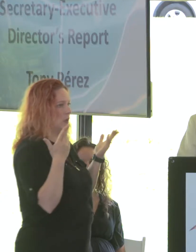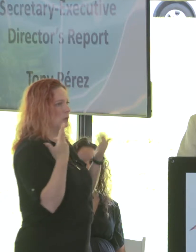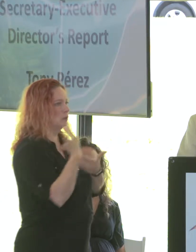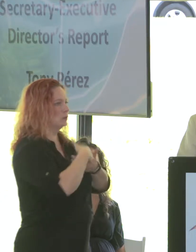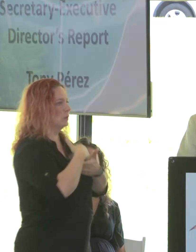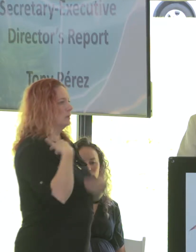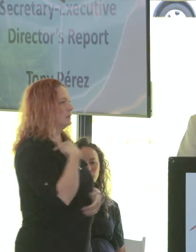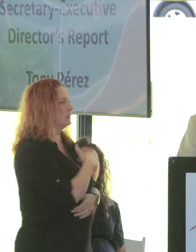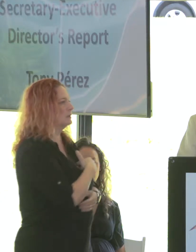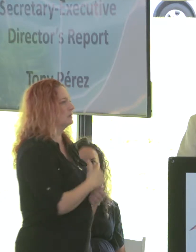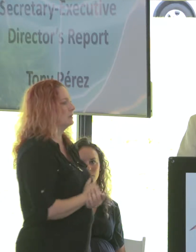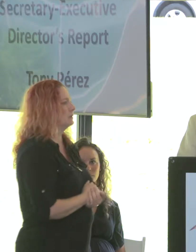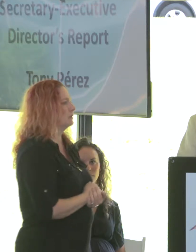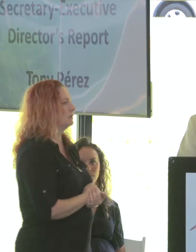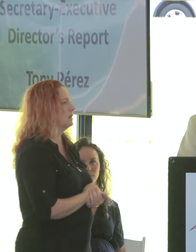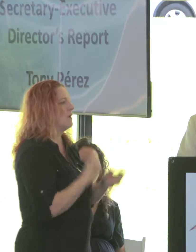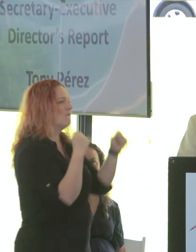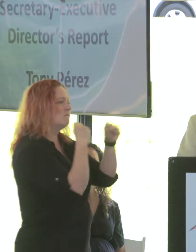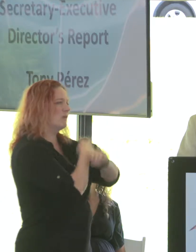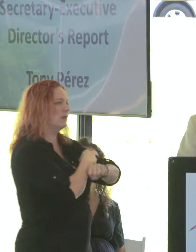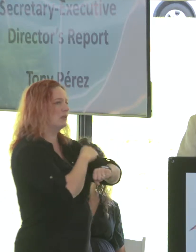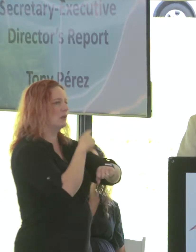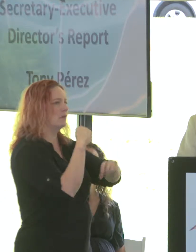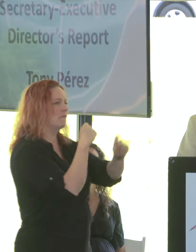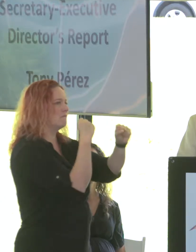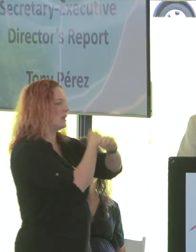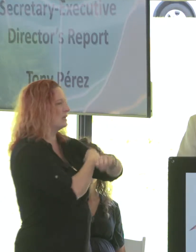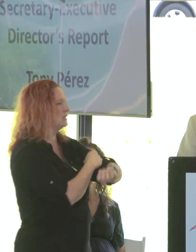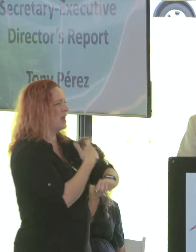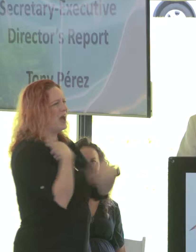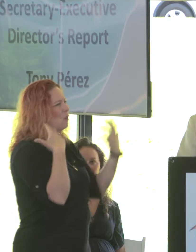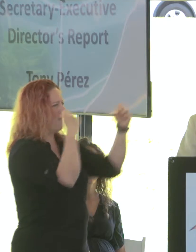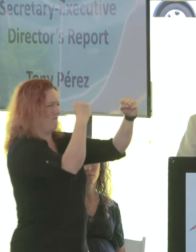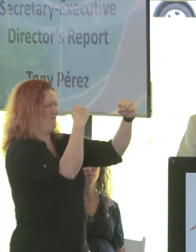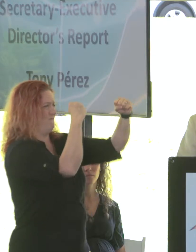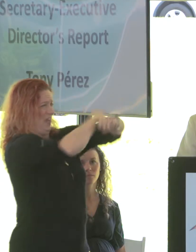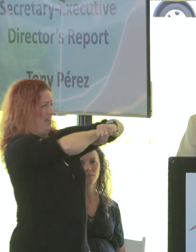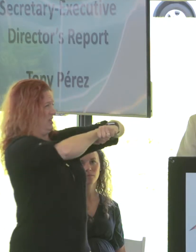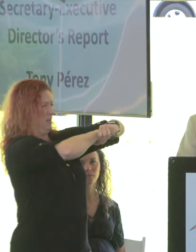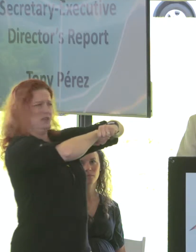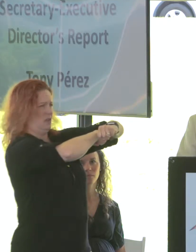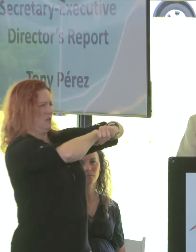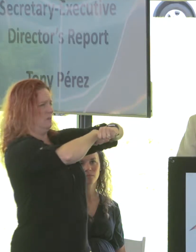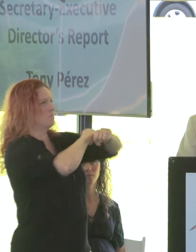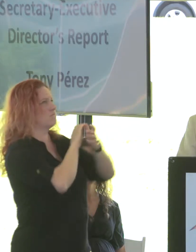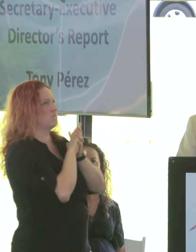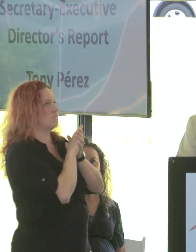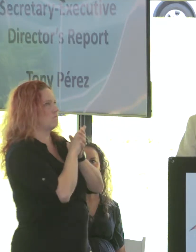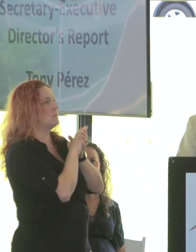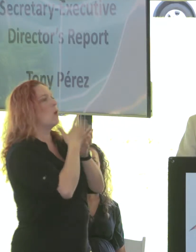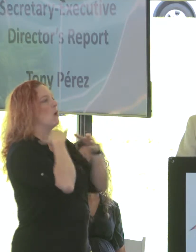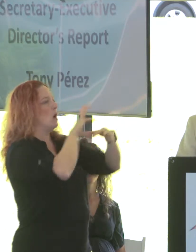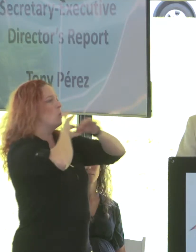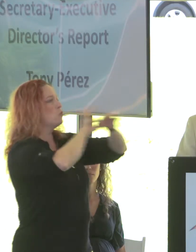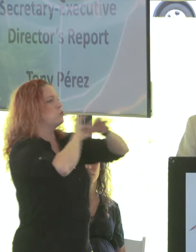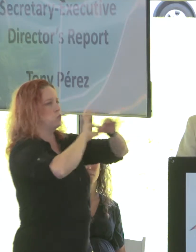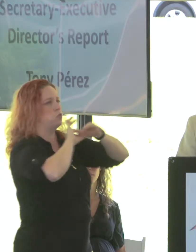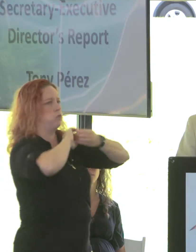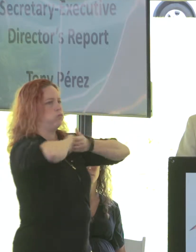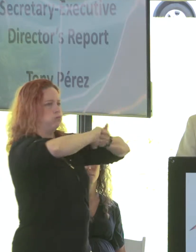in, I was going to say fighting the fight, but nowadays I'm really not into the fight. I'm into the collaboration. I'm into the